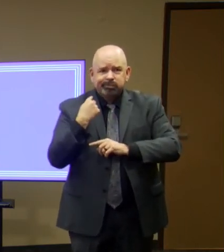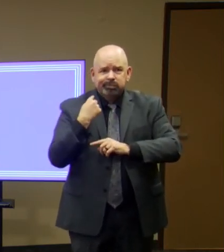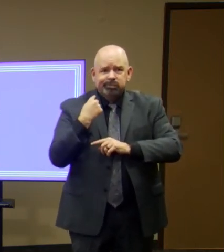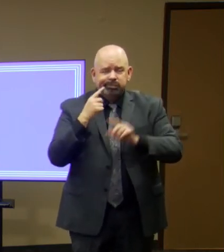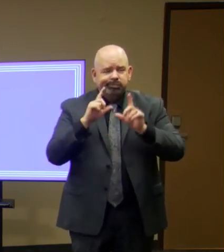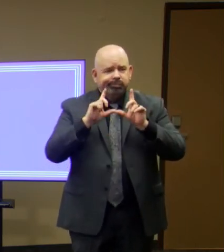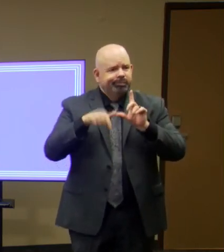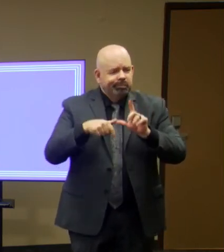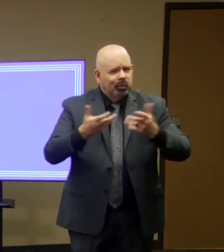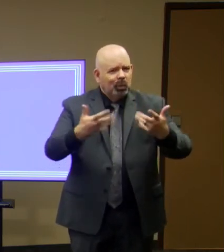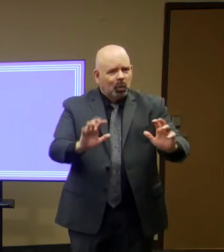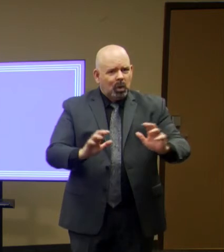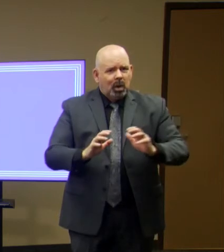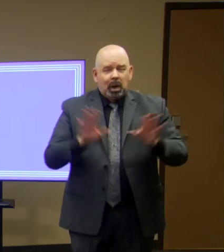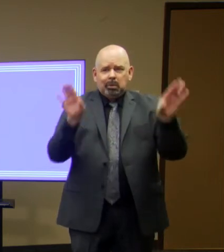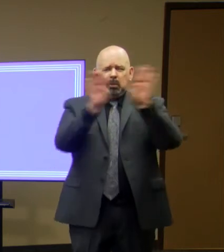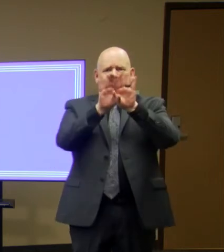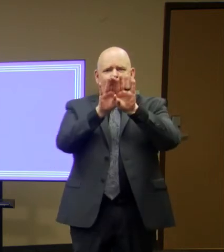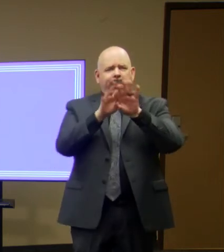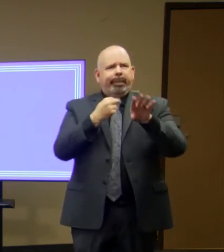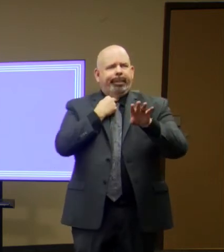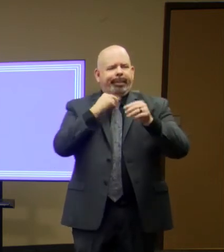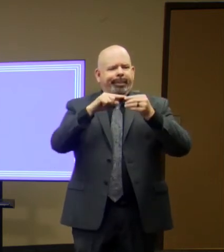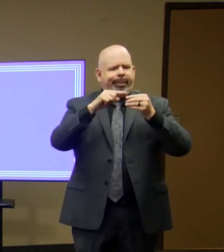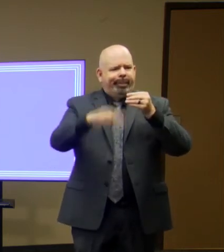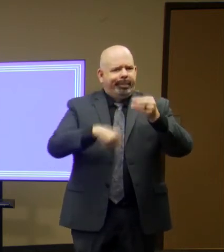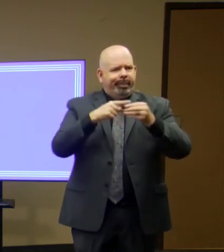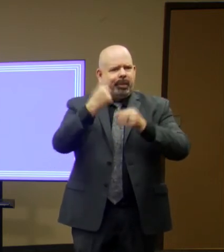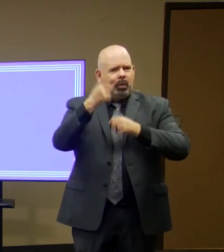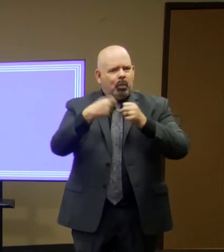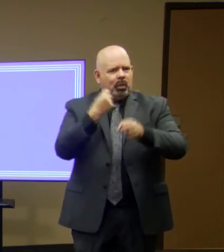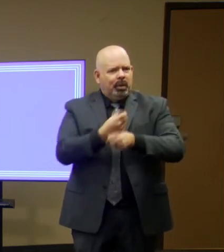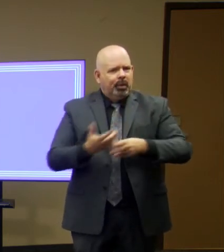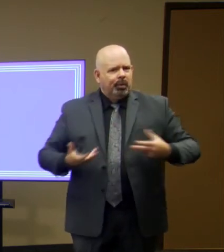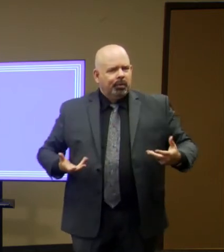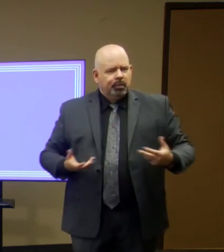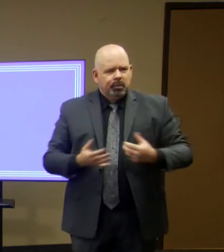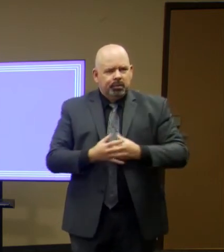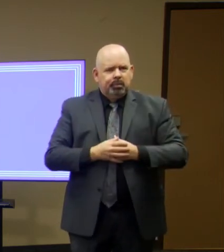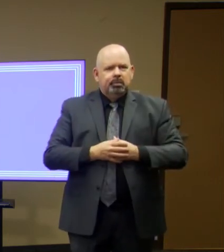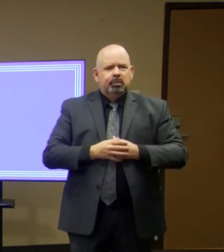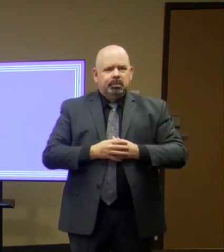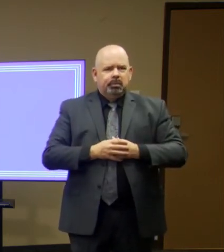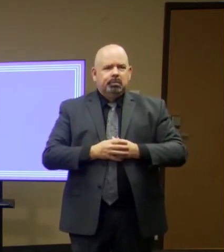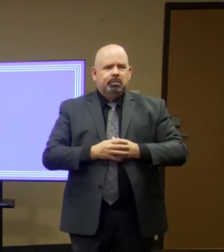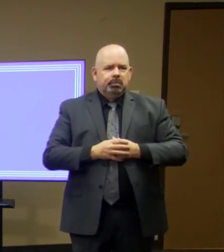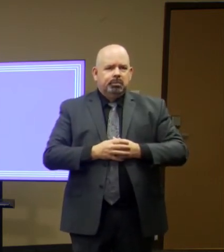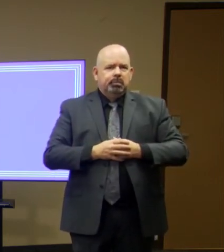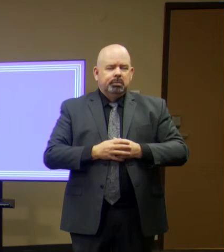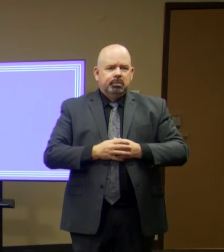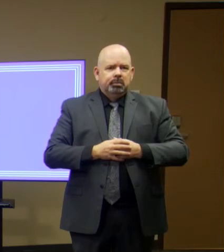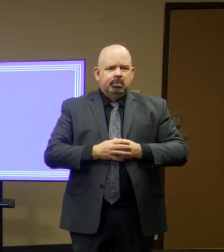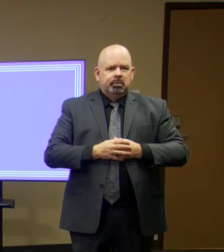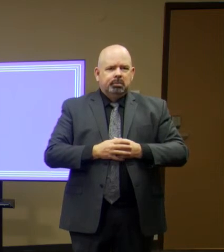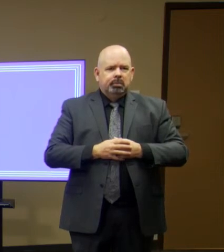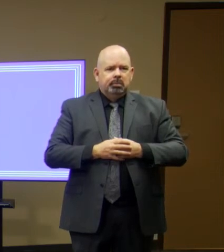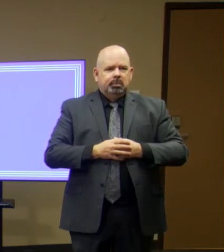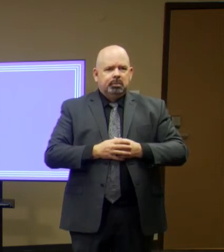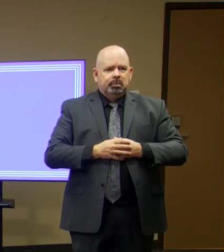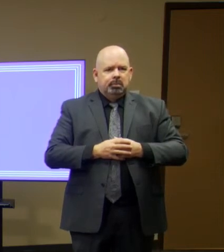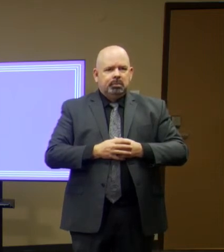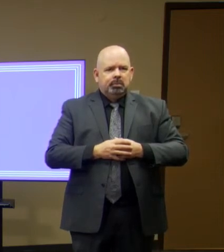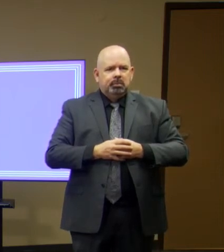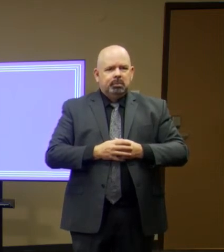December 15th, you may be shut out of getting your insurance. You need to go on the